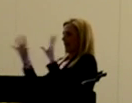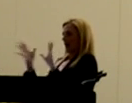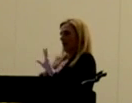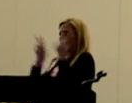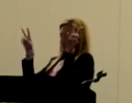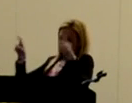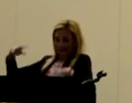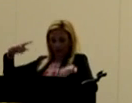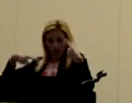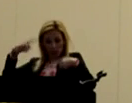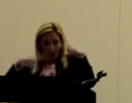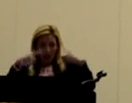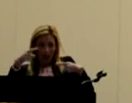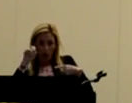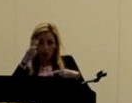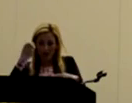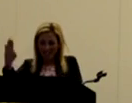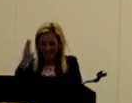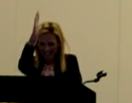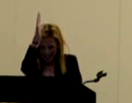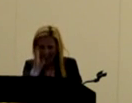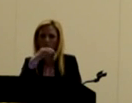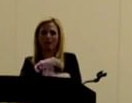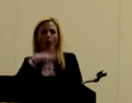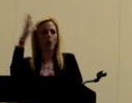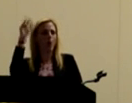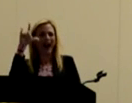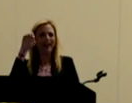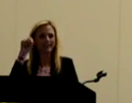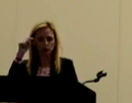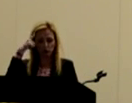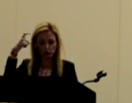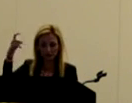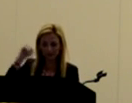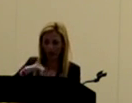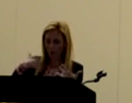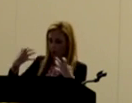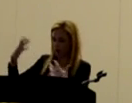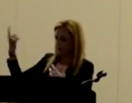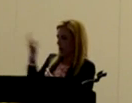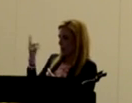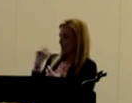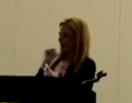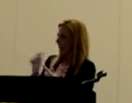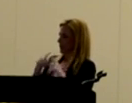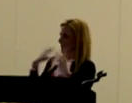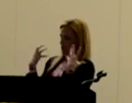So, let me clarify my controversial tweet. Never in my wildest dreams would I want somebody not